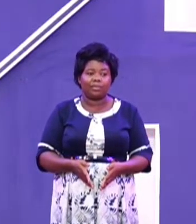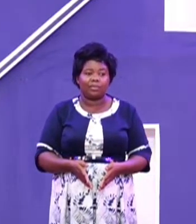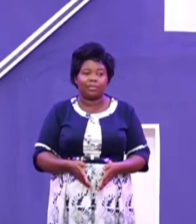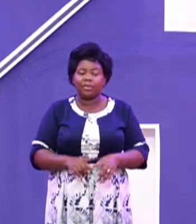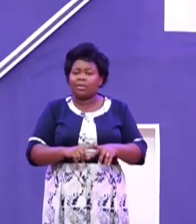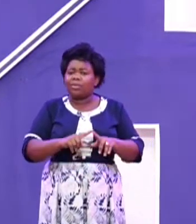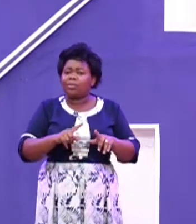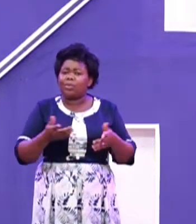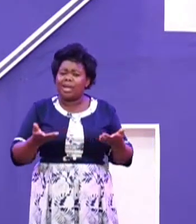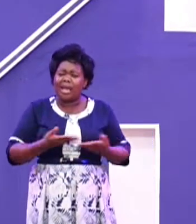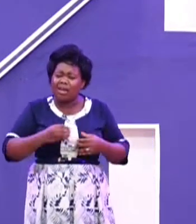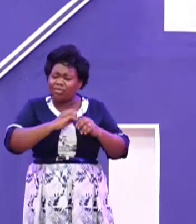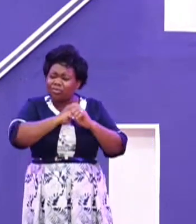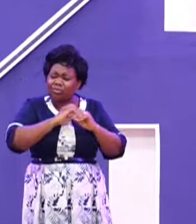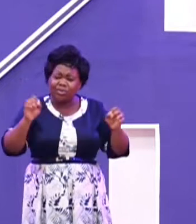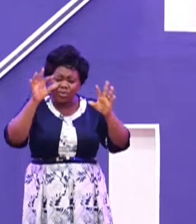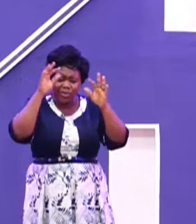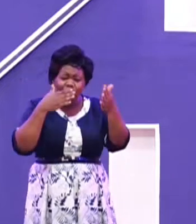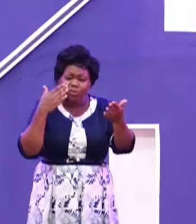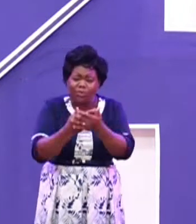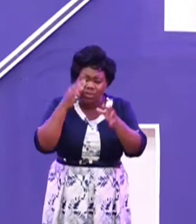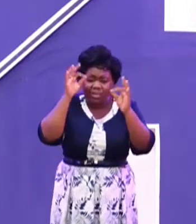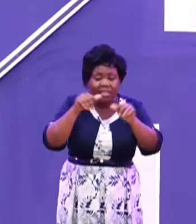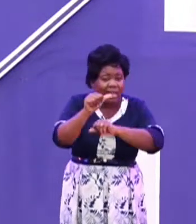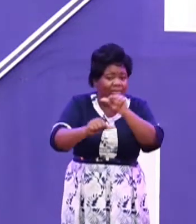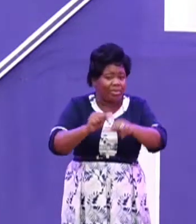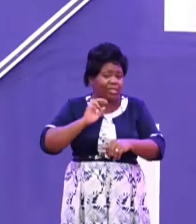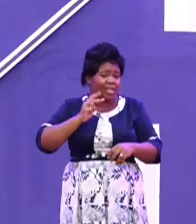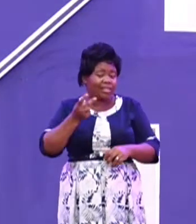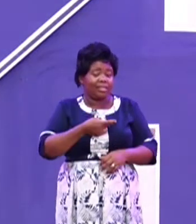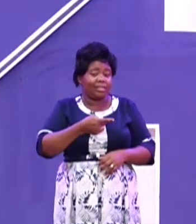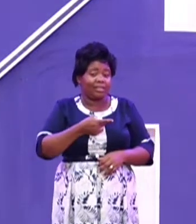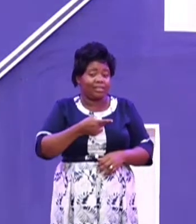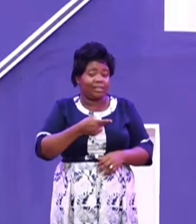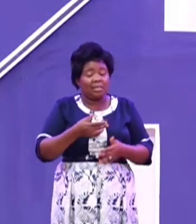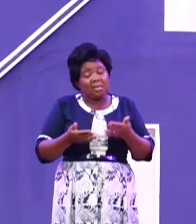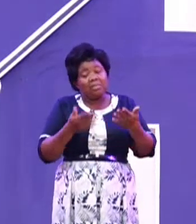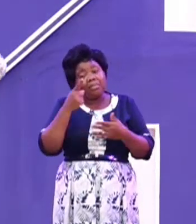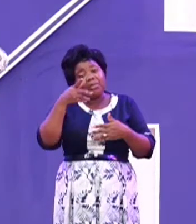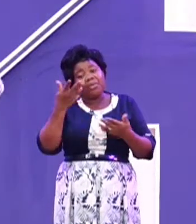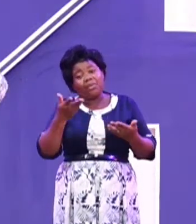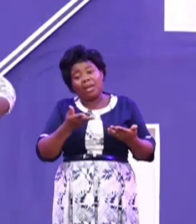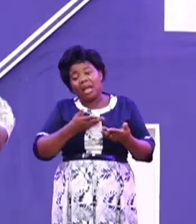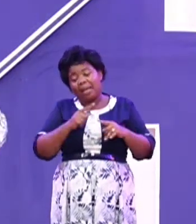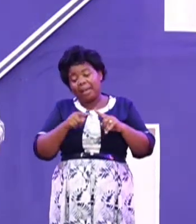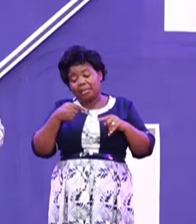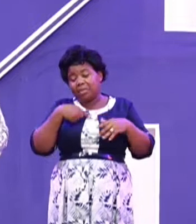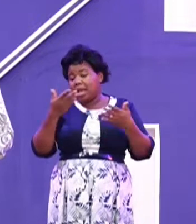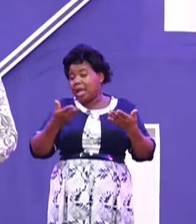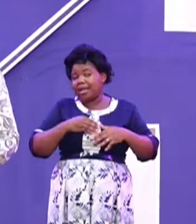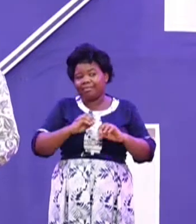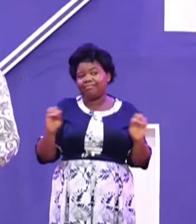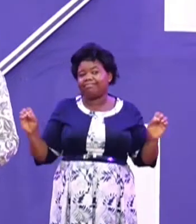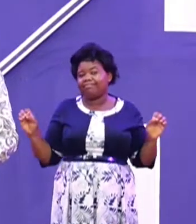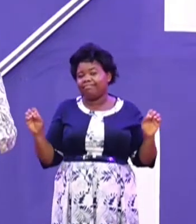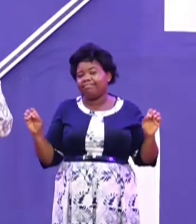Tetwaina ketwagalibwako. There was nothing that was worthy to be loved of us. Maybe gwoka ina nenze sakalina. Maybe you have it, but